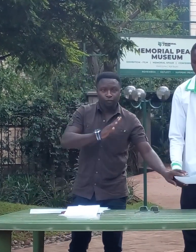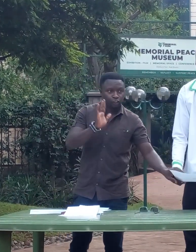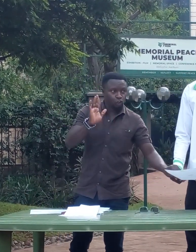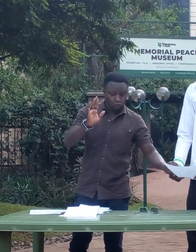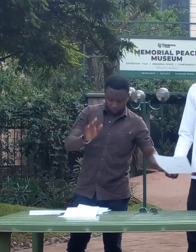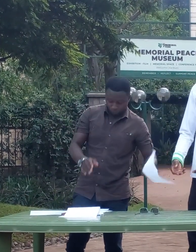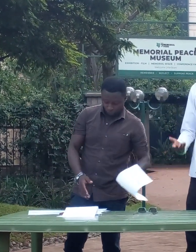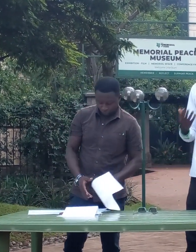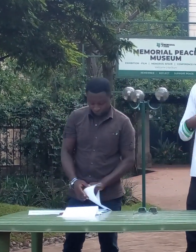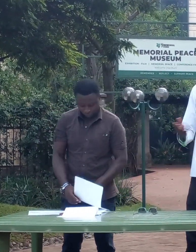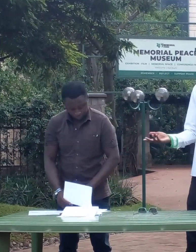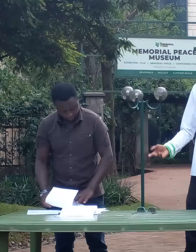I take it.